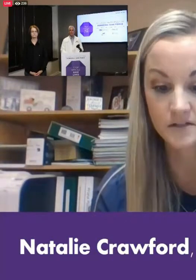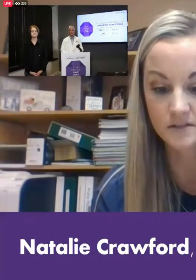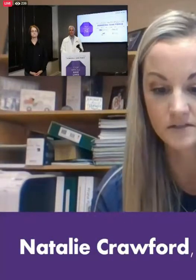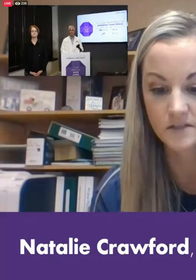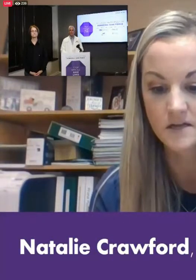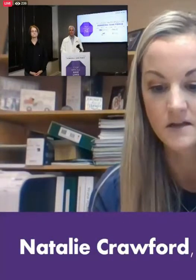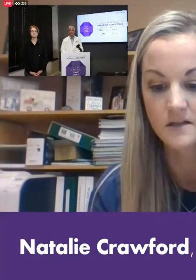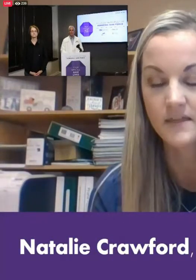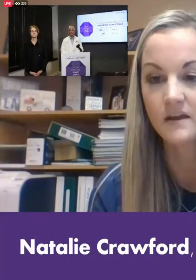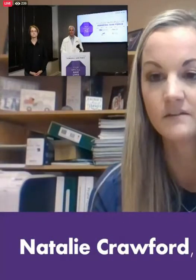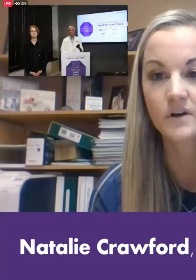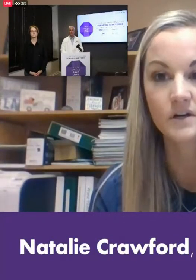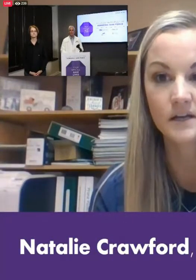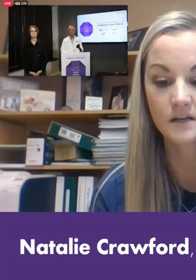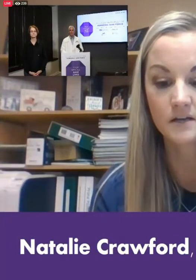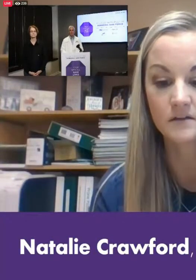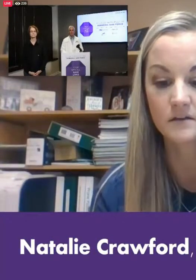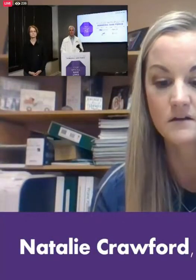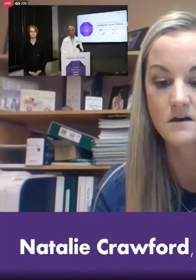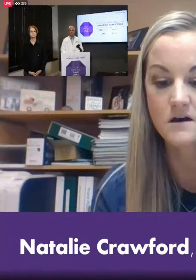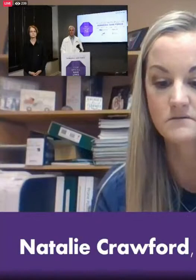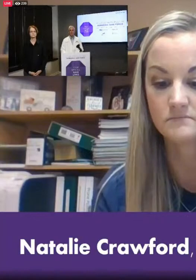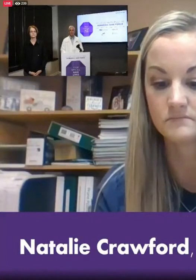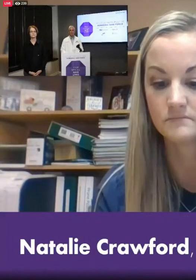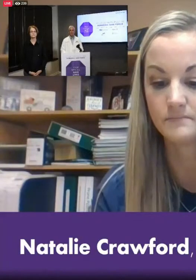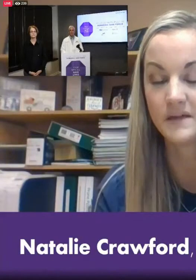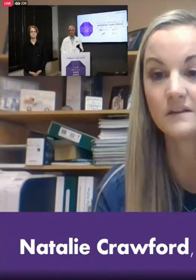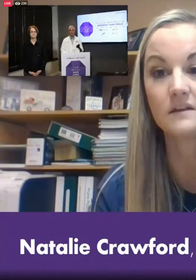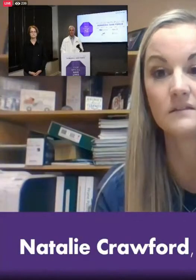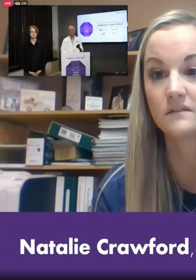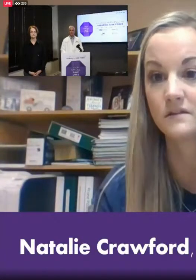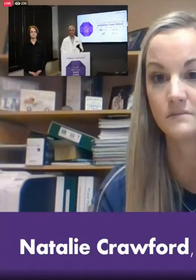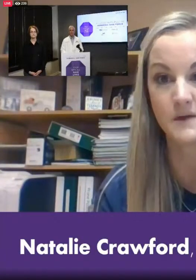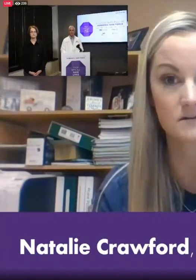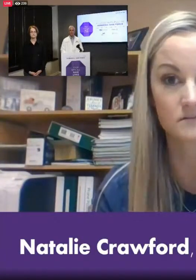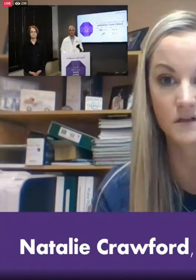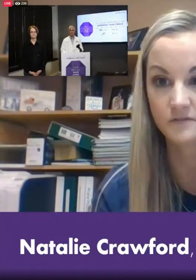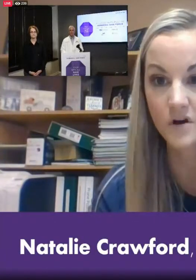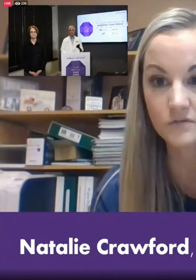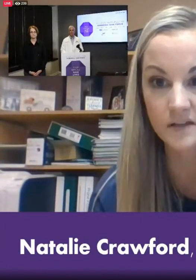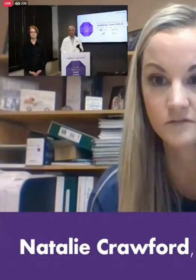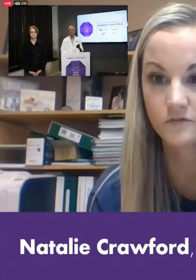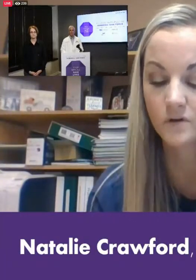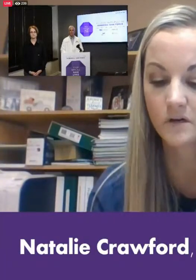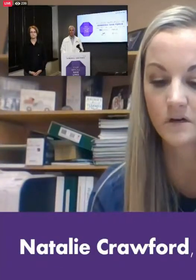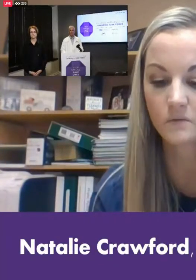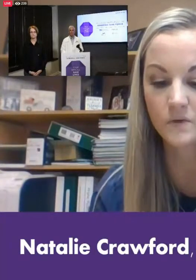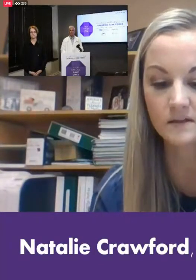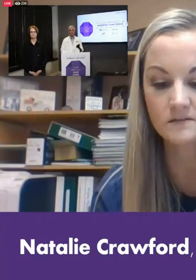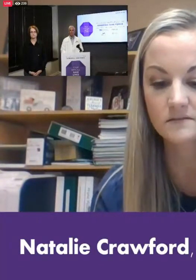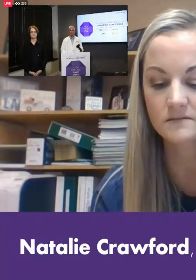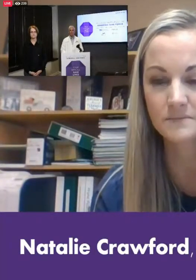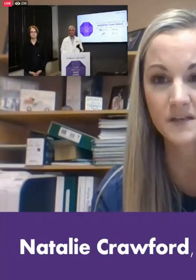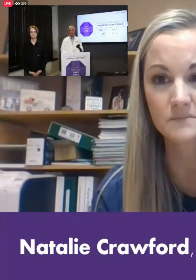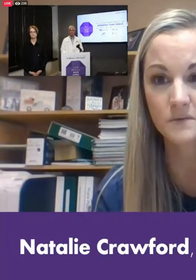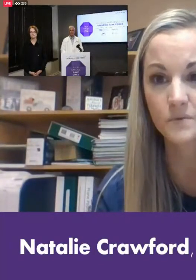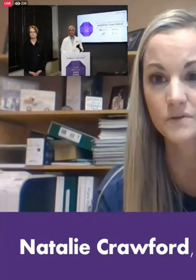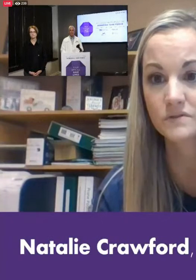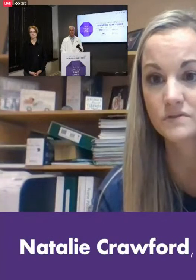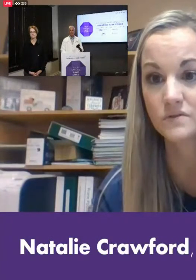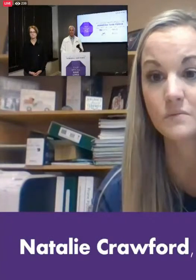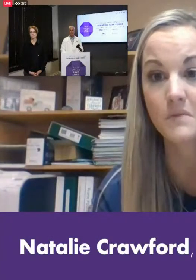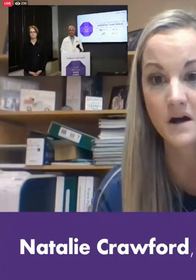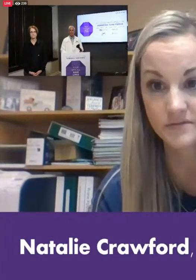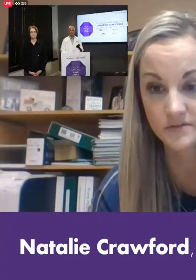are scared. They have already been in the battle of COVID for weeks,